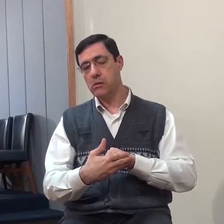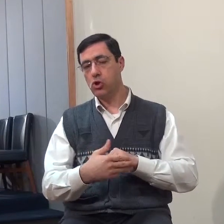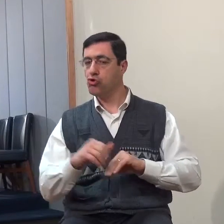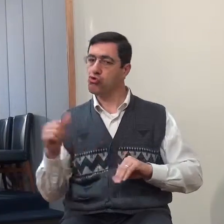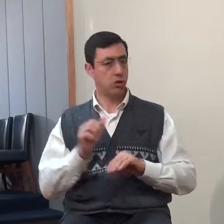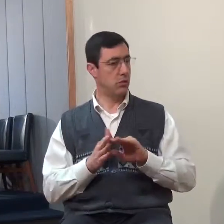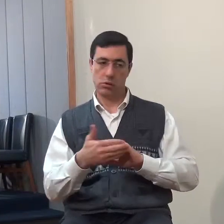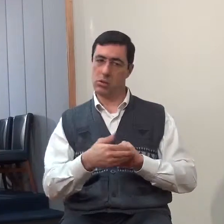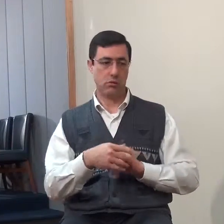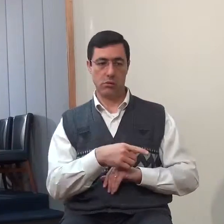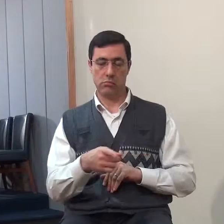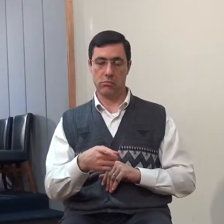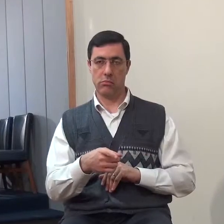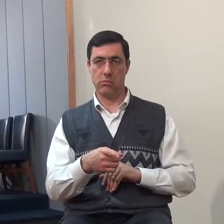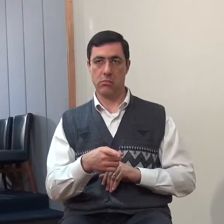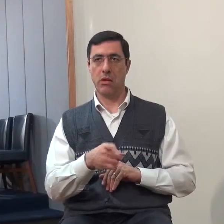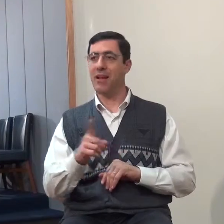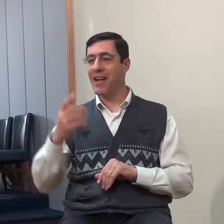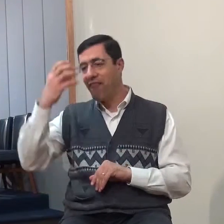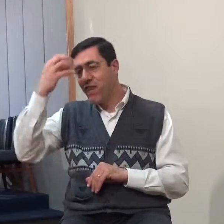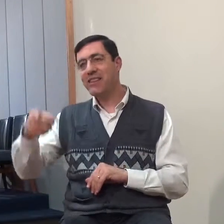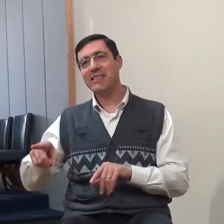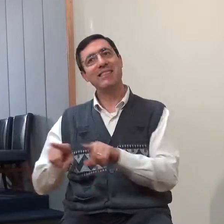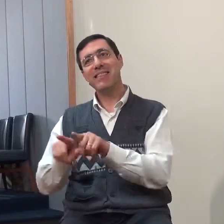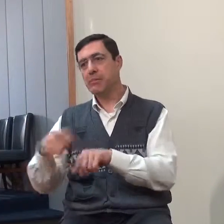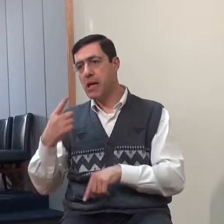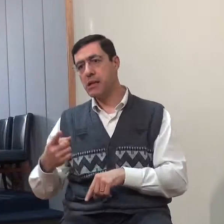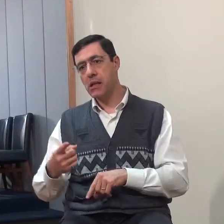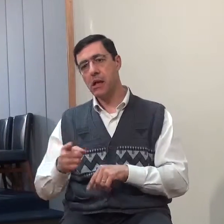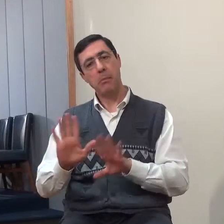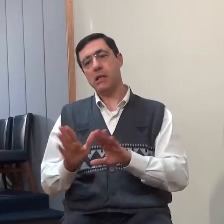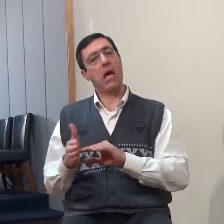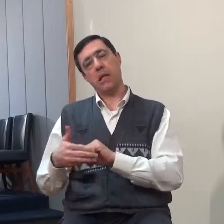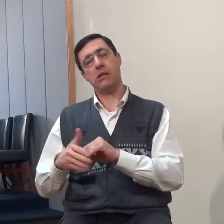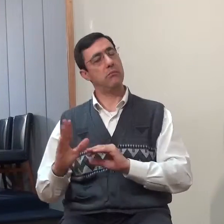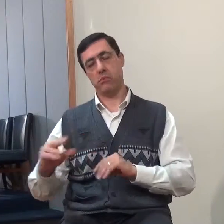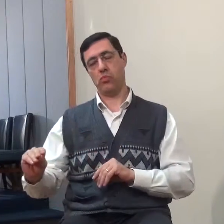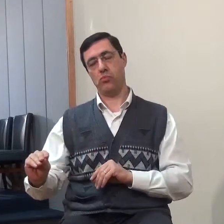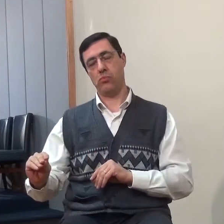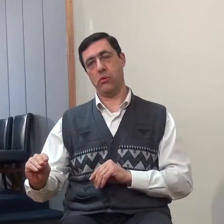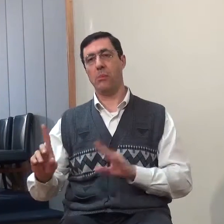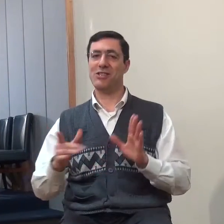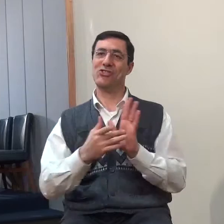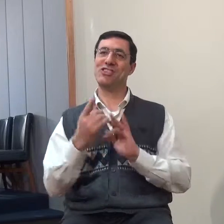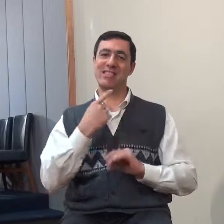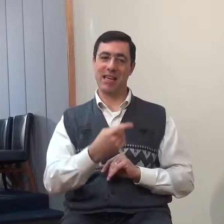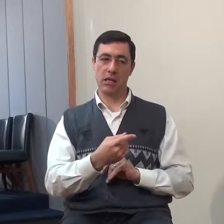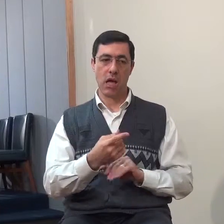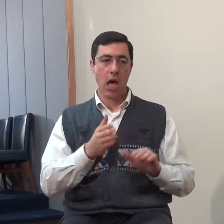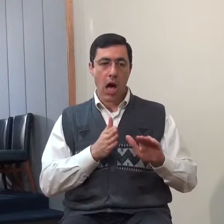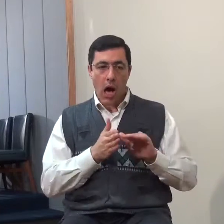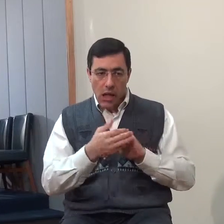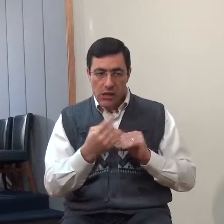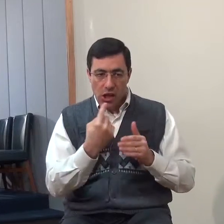of adultery. Verse 27, but I say unto you, that whosoever looketh on a